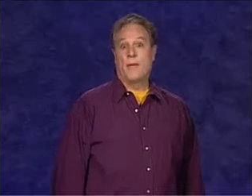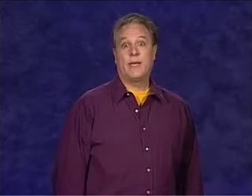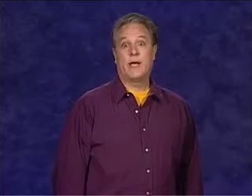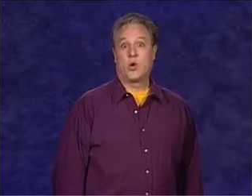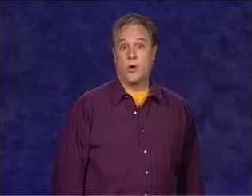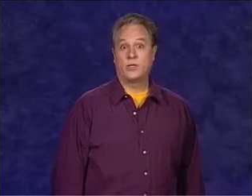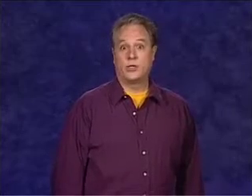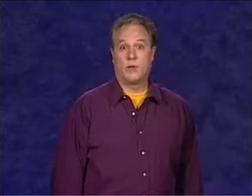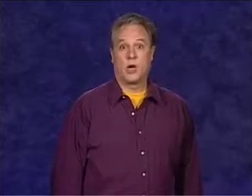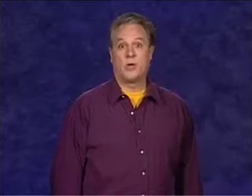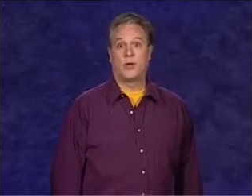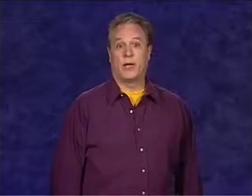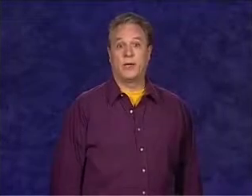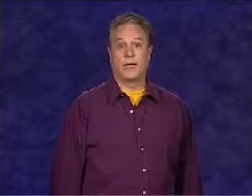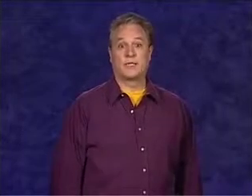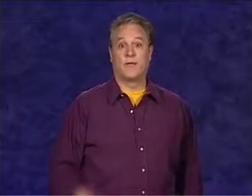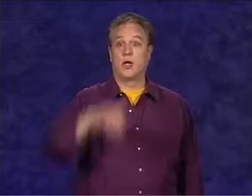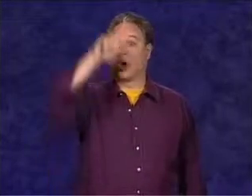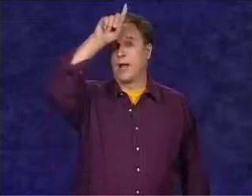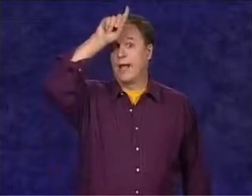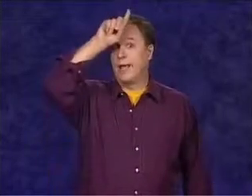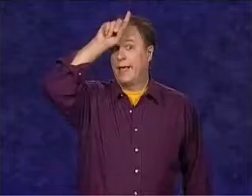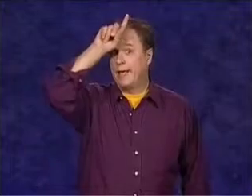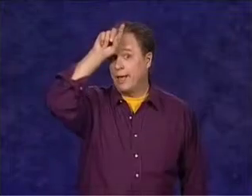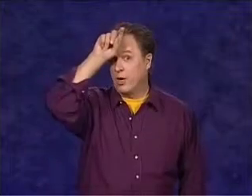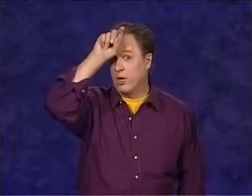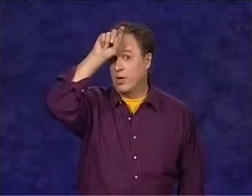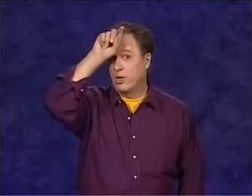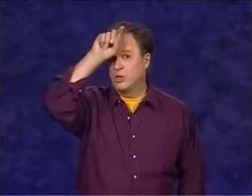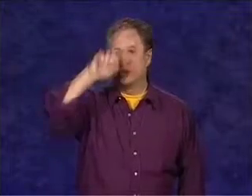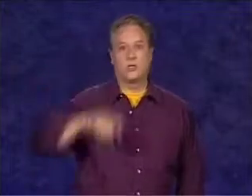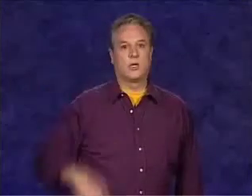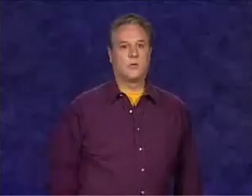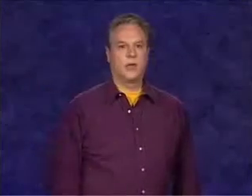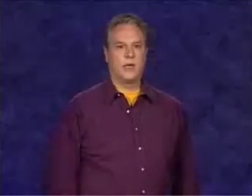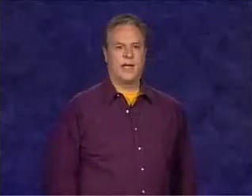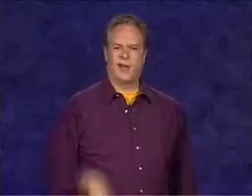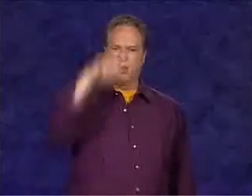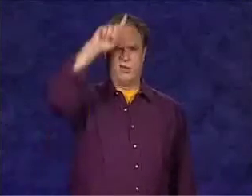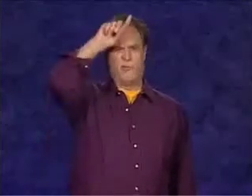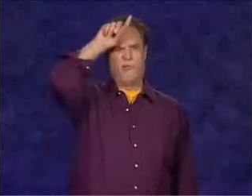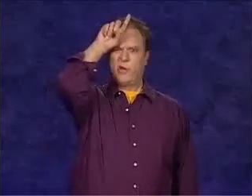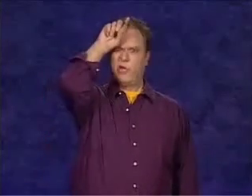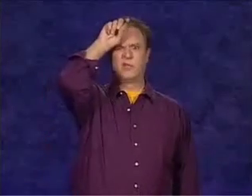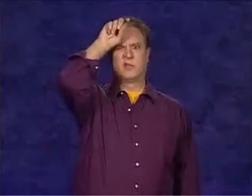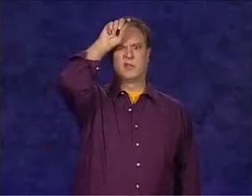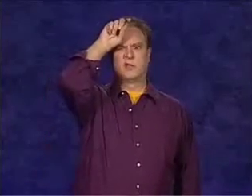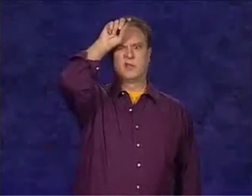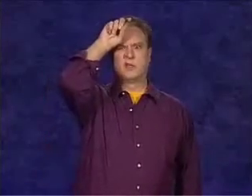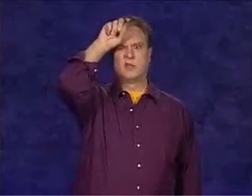Making a question mark with your index finger here should communicate puzzled.